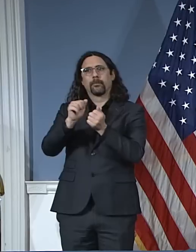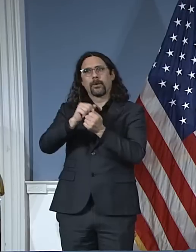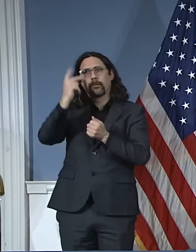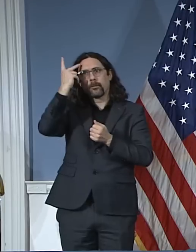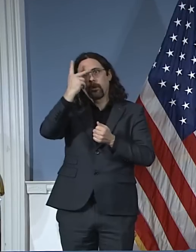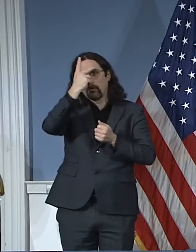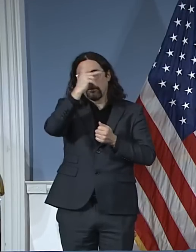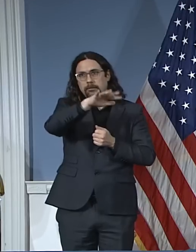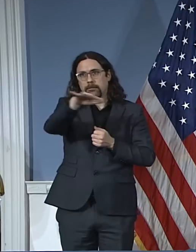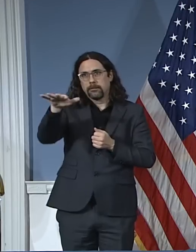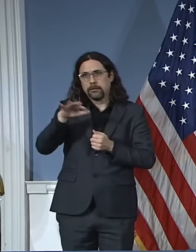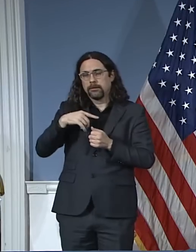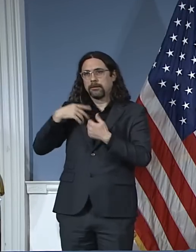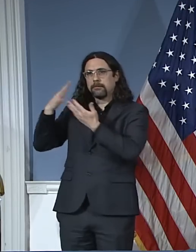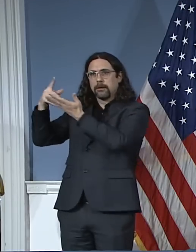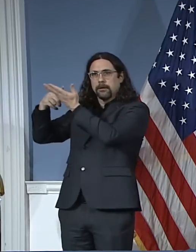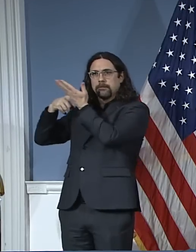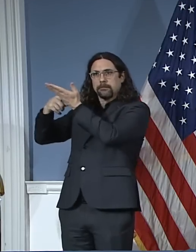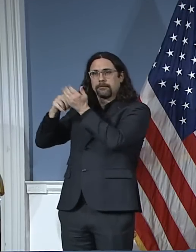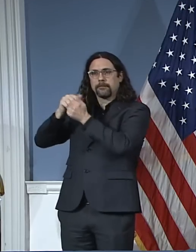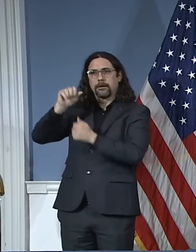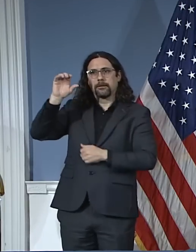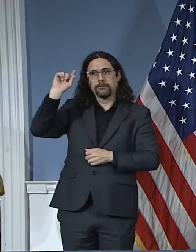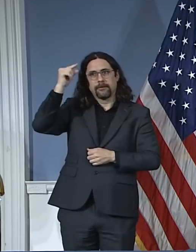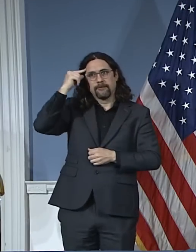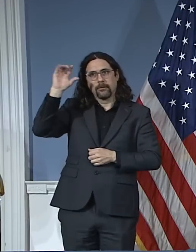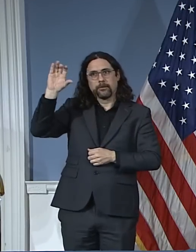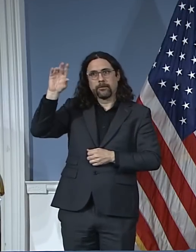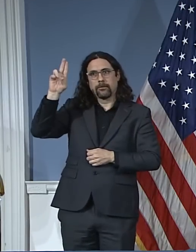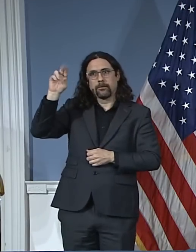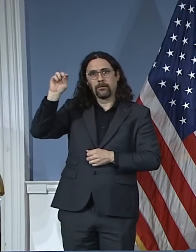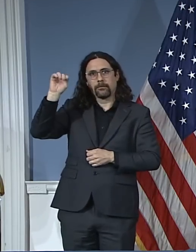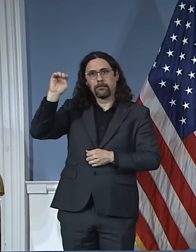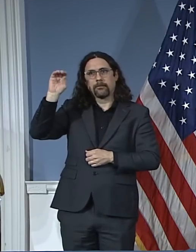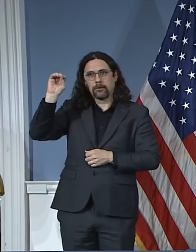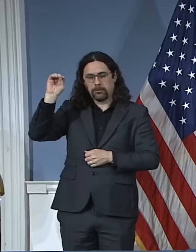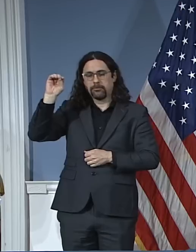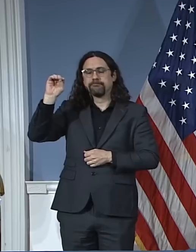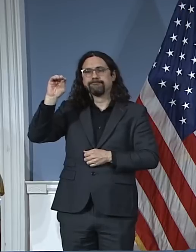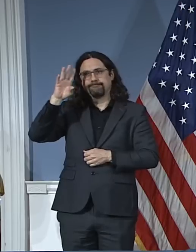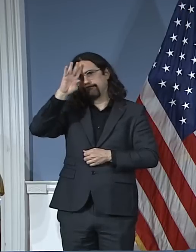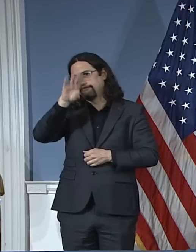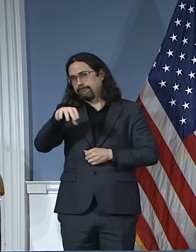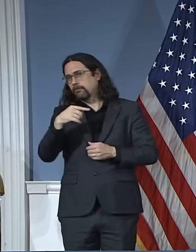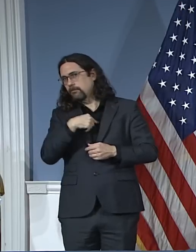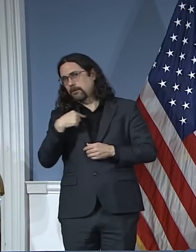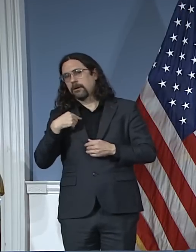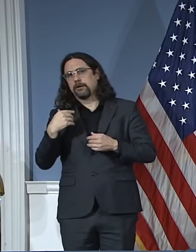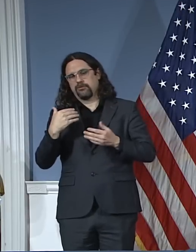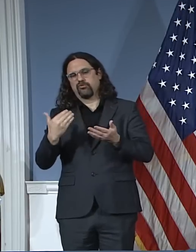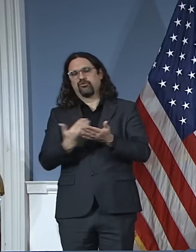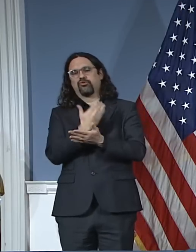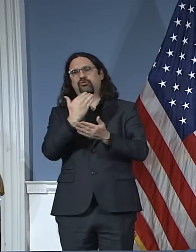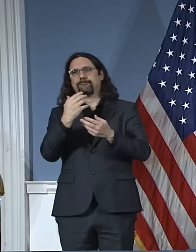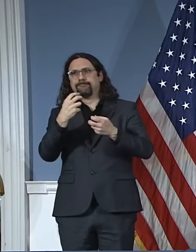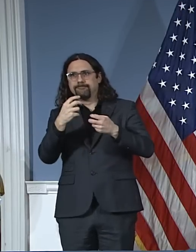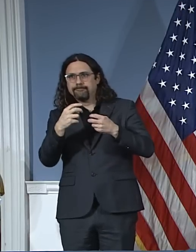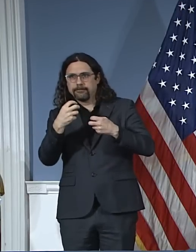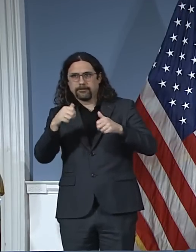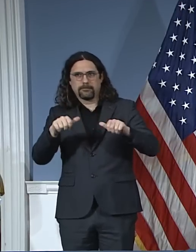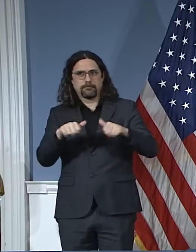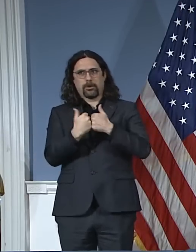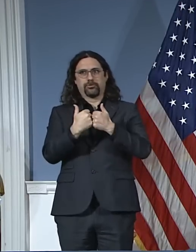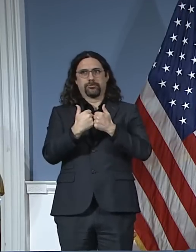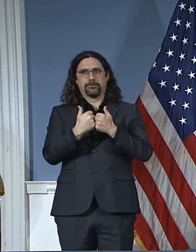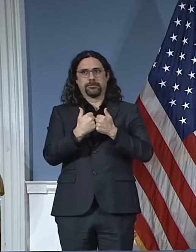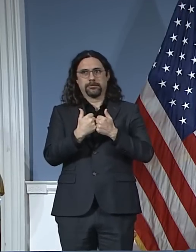have a big and different and new challenge on our hands. Folks who are going to be home in a way that literally doesn't